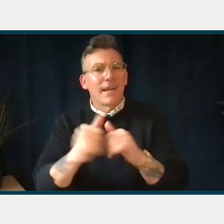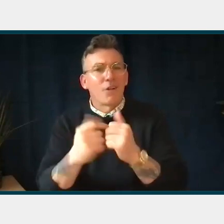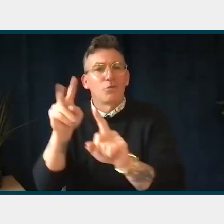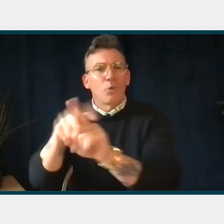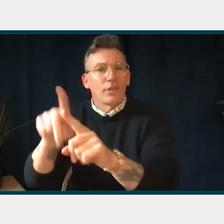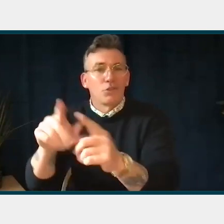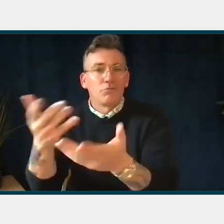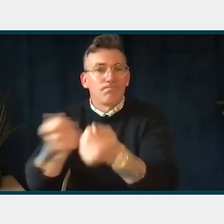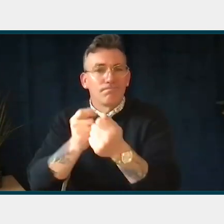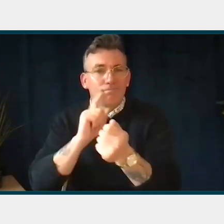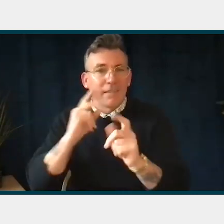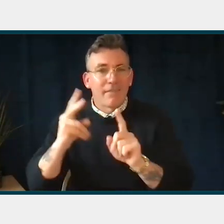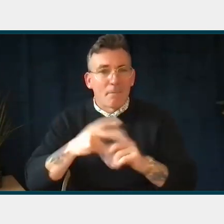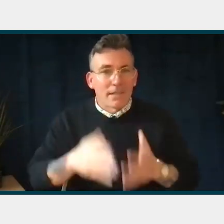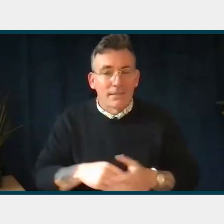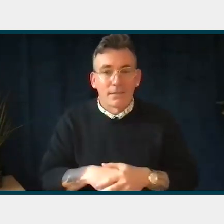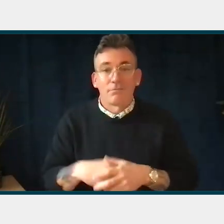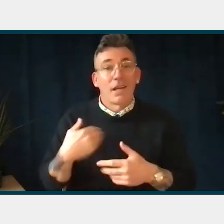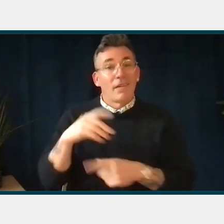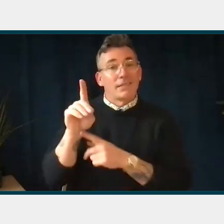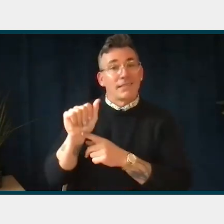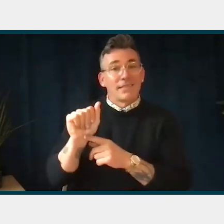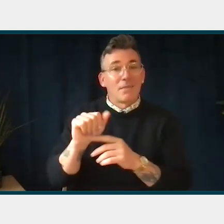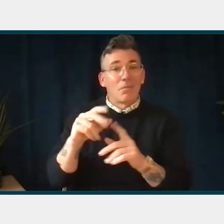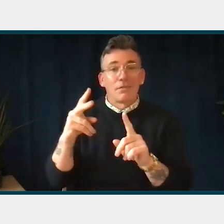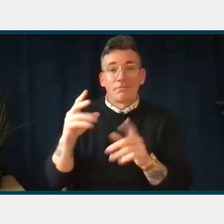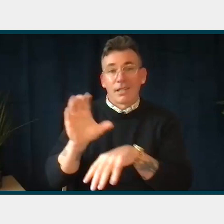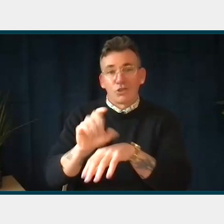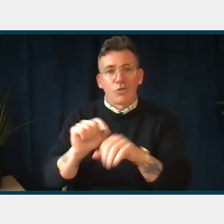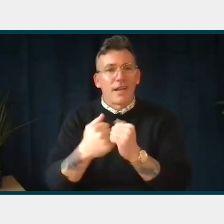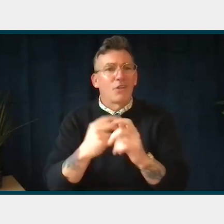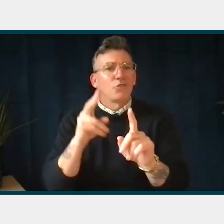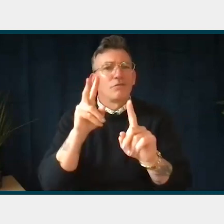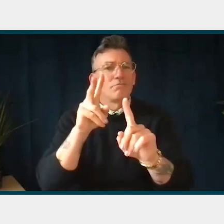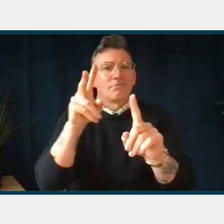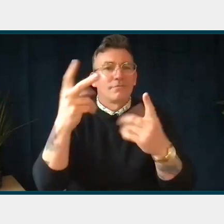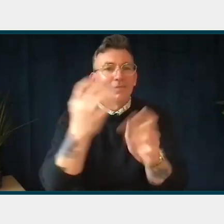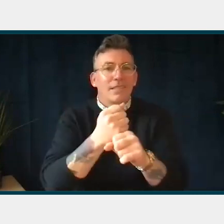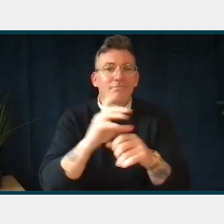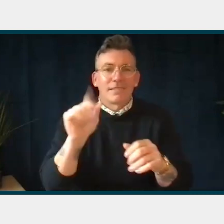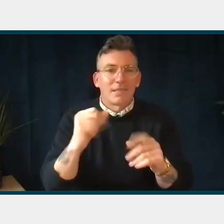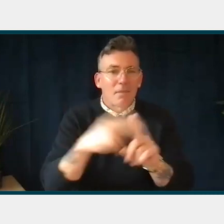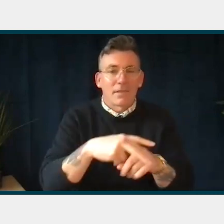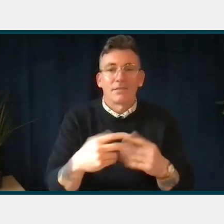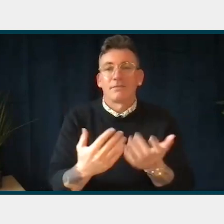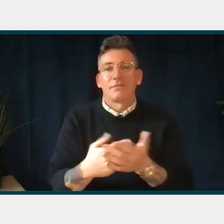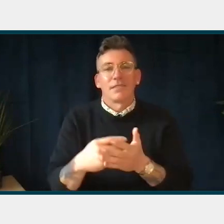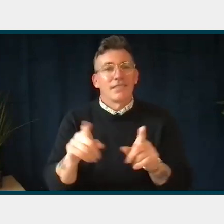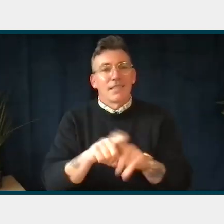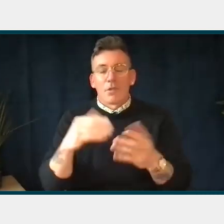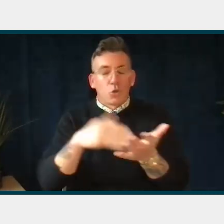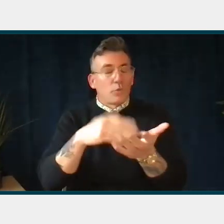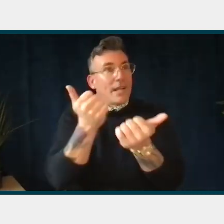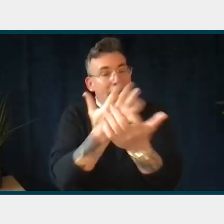But if you have a deaf consultant, ask them, how can I better engage deaf applicants? If you have a disabled consultant, how